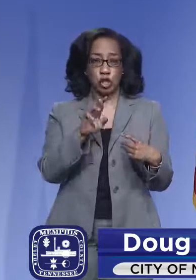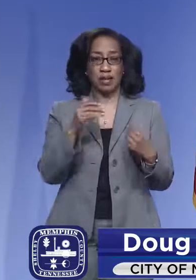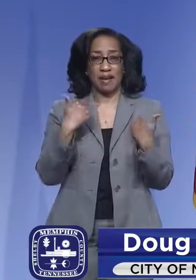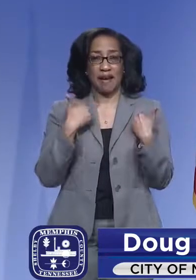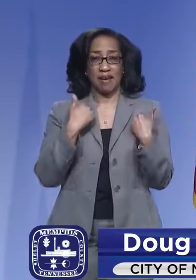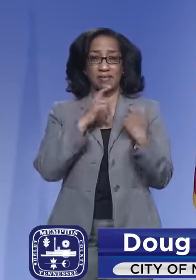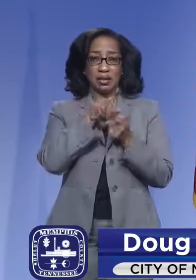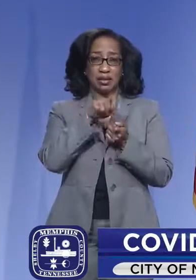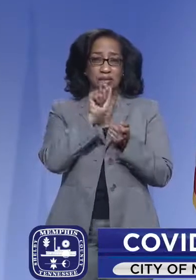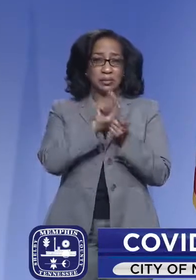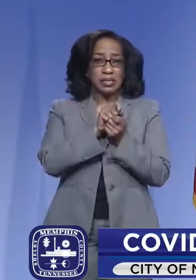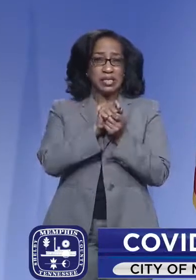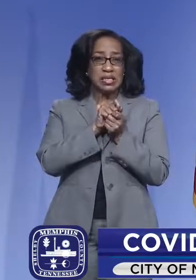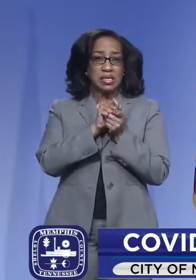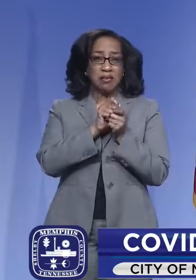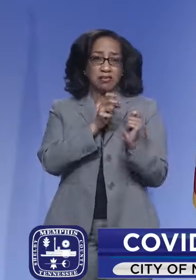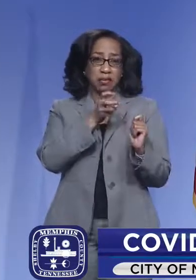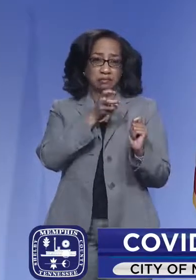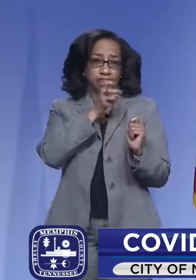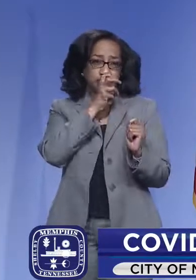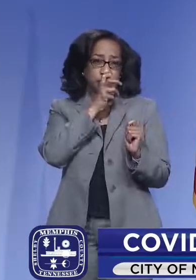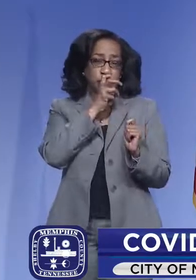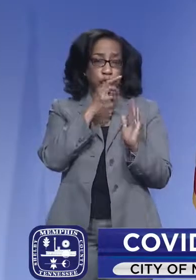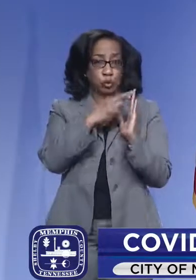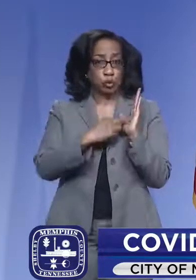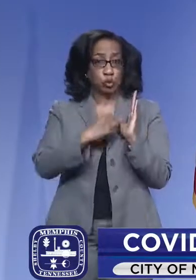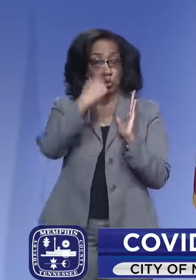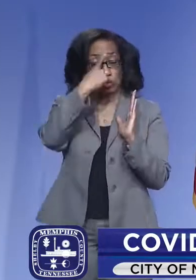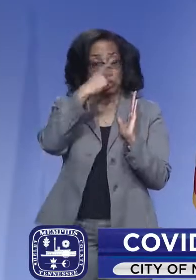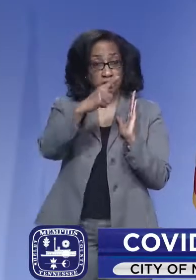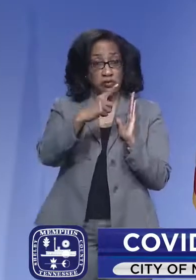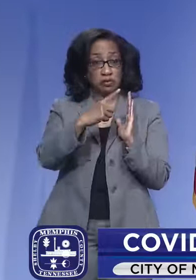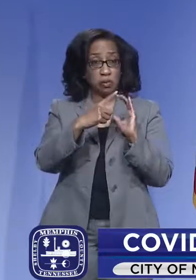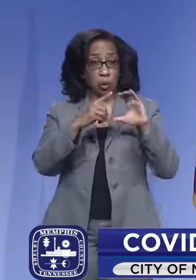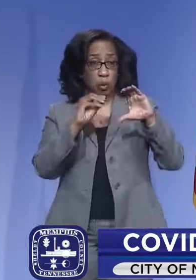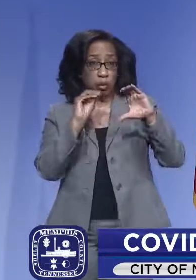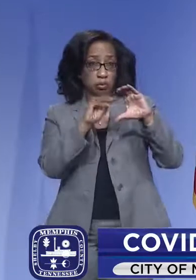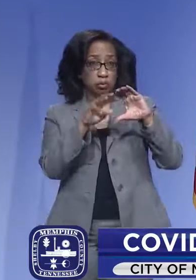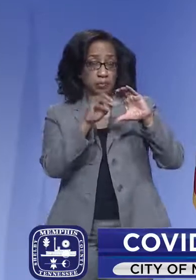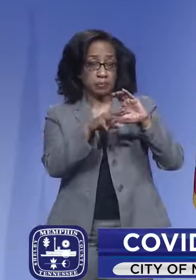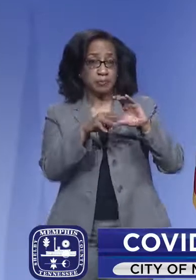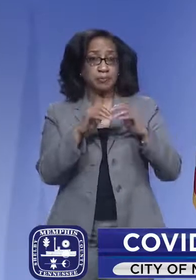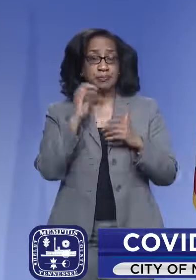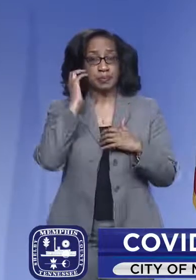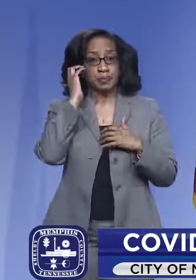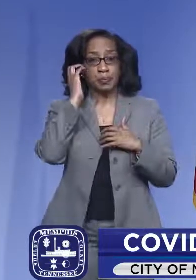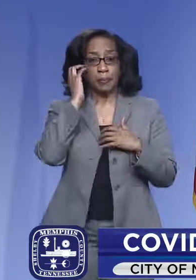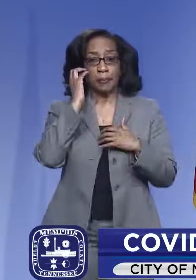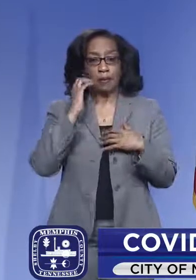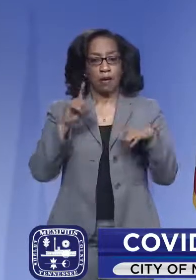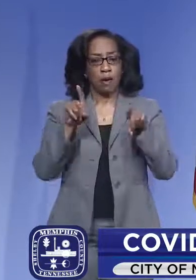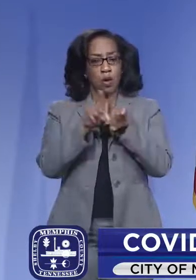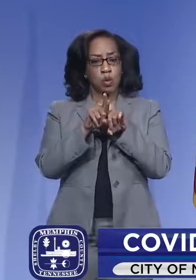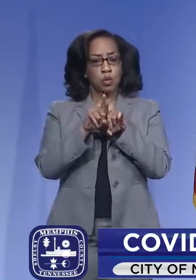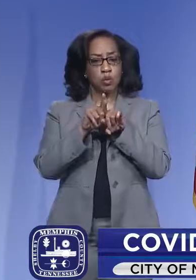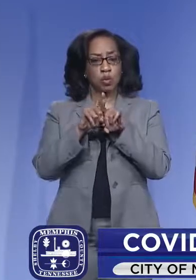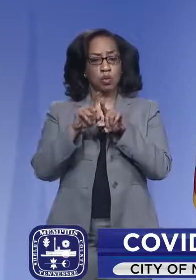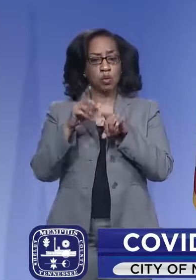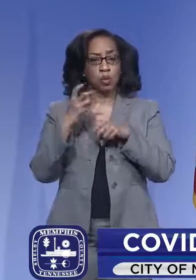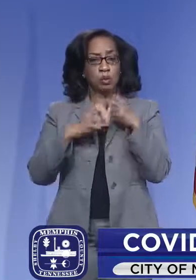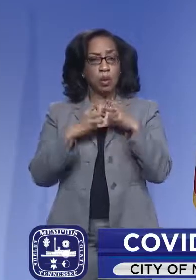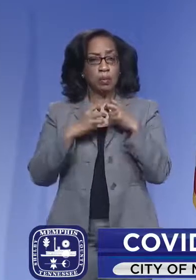requirements of storage, especially at very cold storage. And then also the issue that once